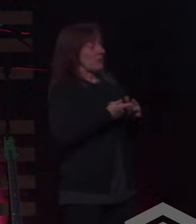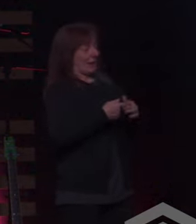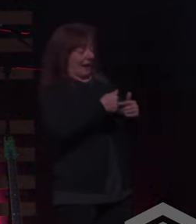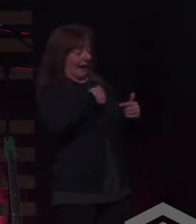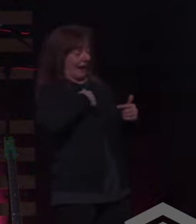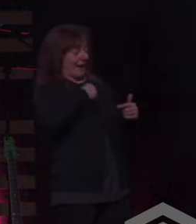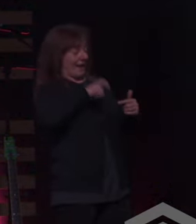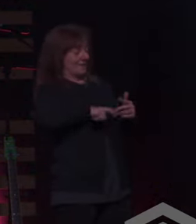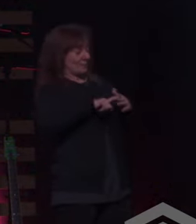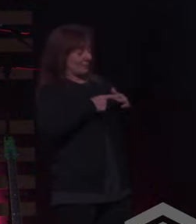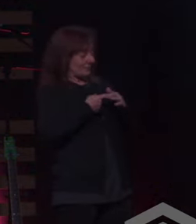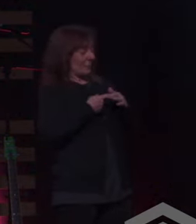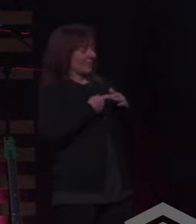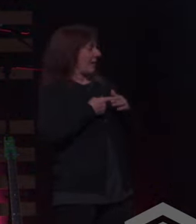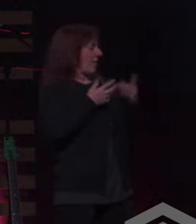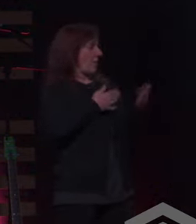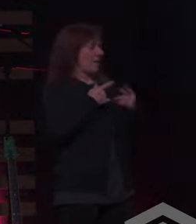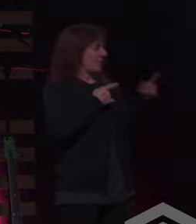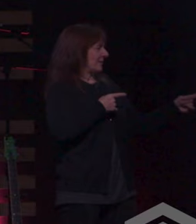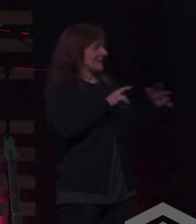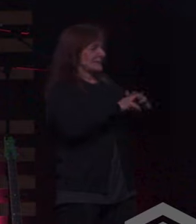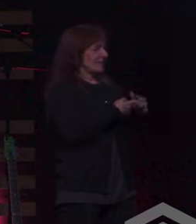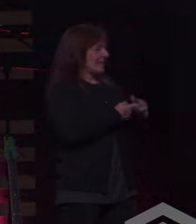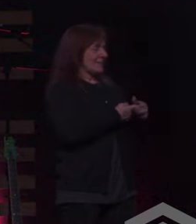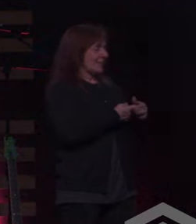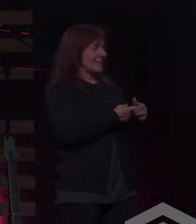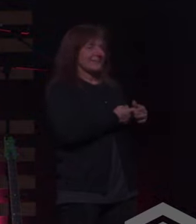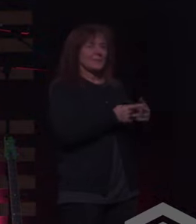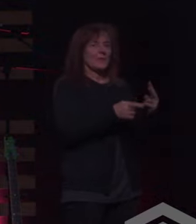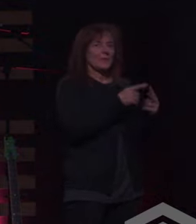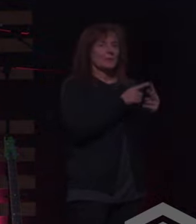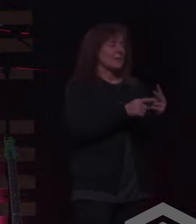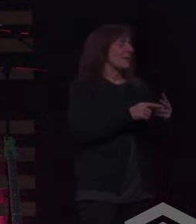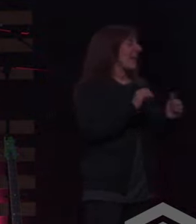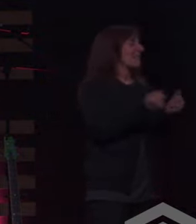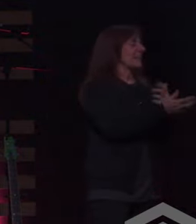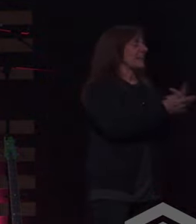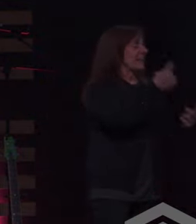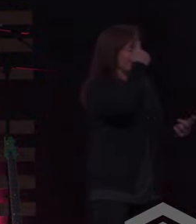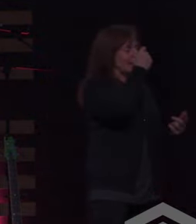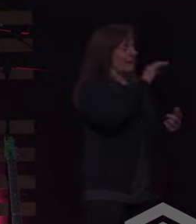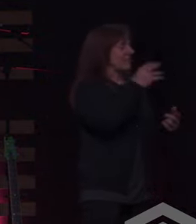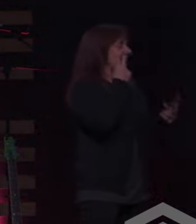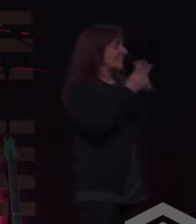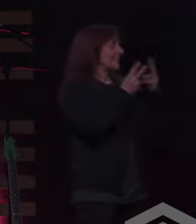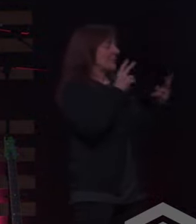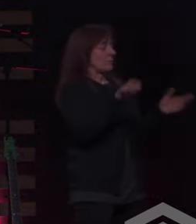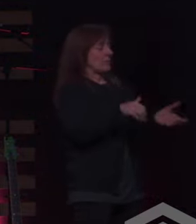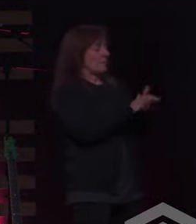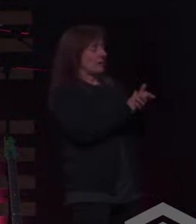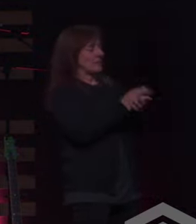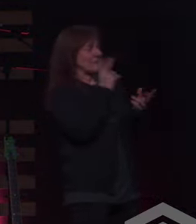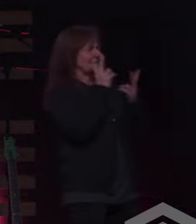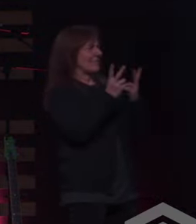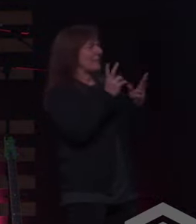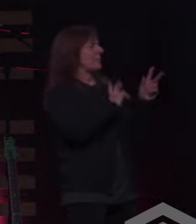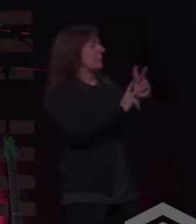that's intentionality. I think those are the two, everything that I can think of that I've seen in marriage, that I've seen